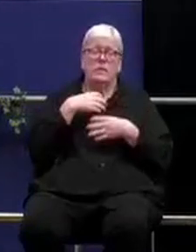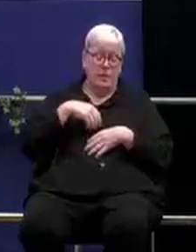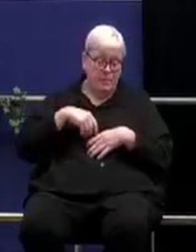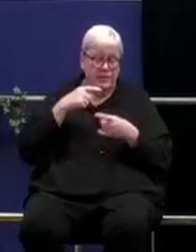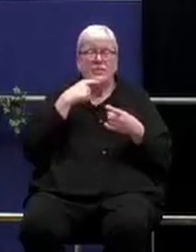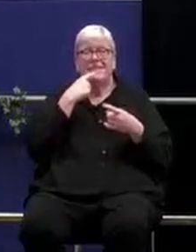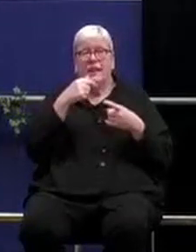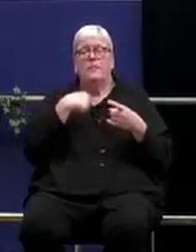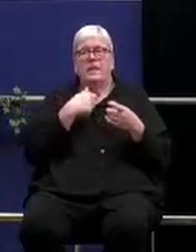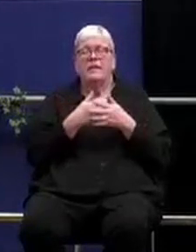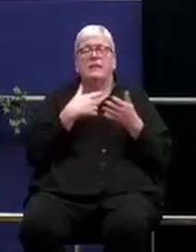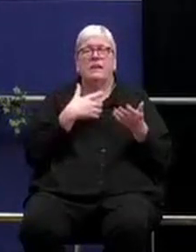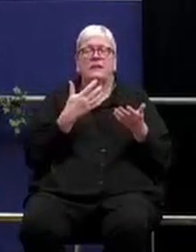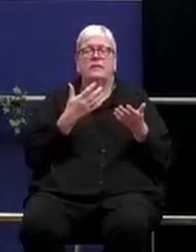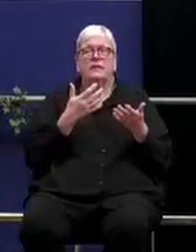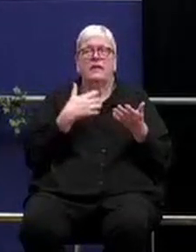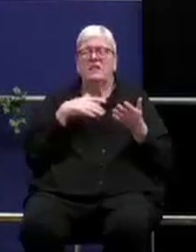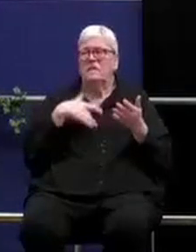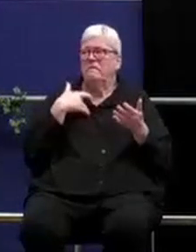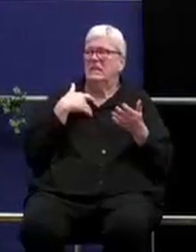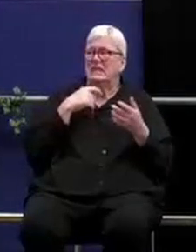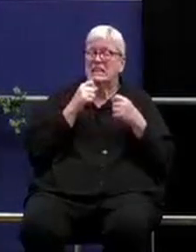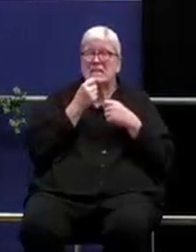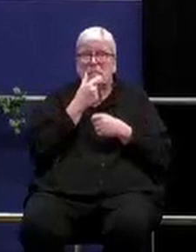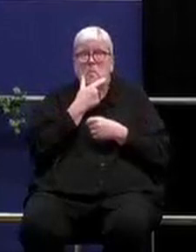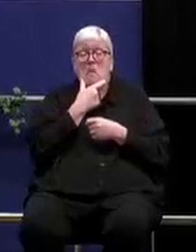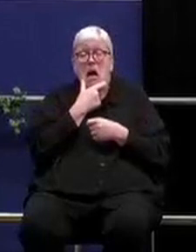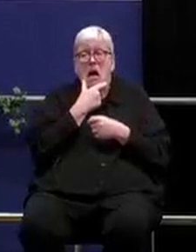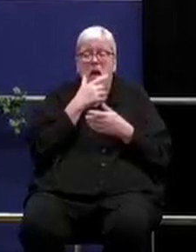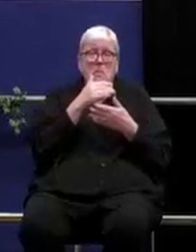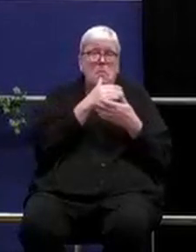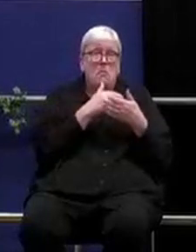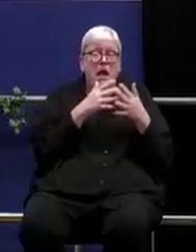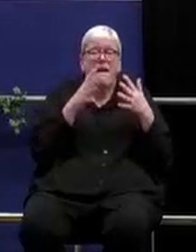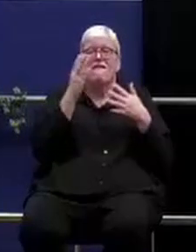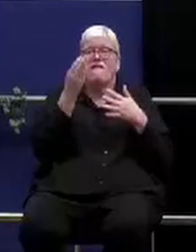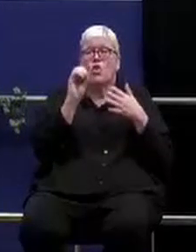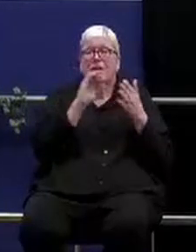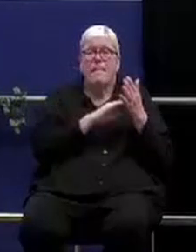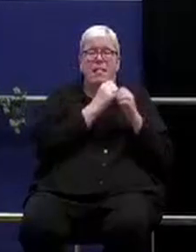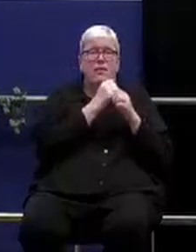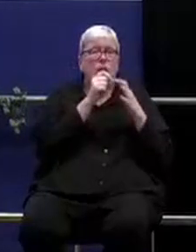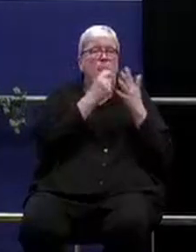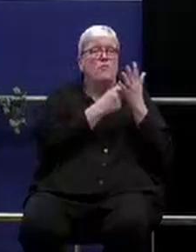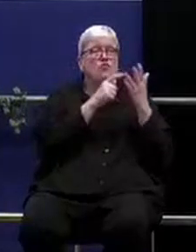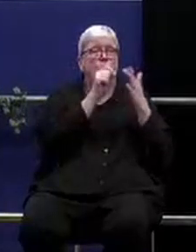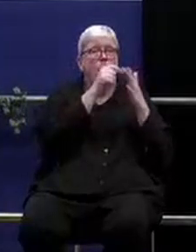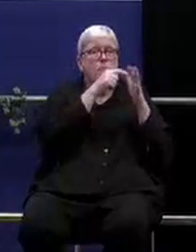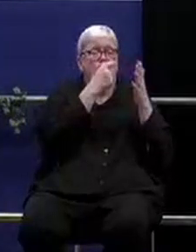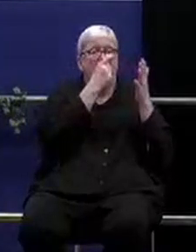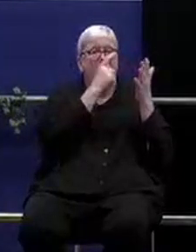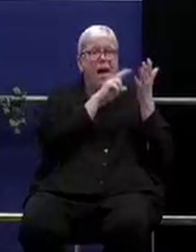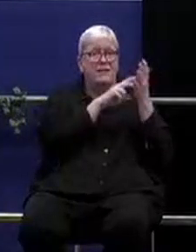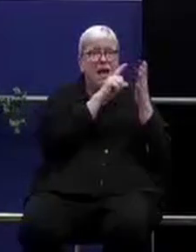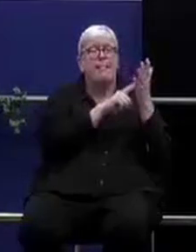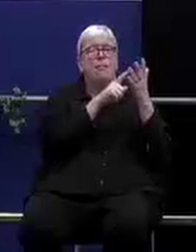telling me anxiety, and I could feel a smile surfacing as I collected the 40 milligram strength of propranolol from the drawer. It was fluorescent